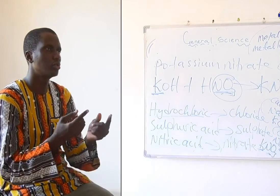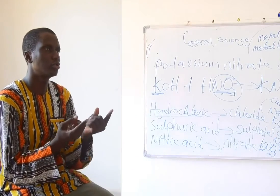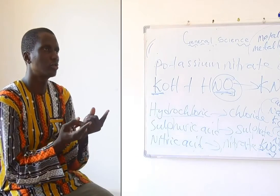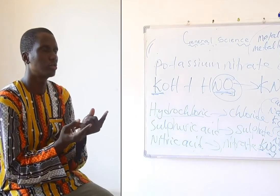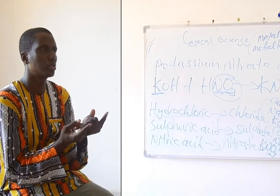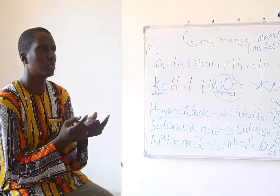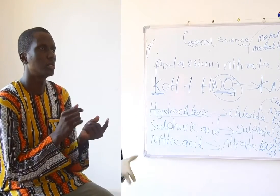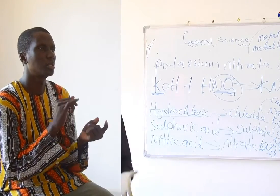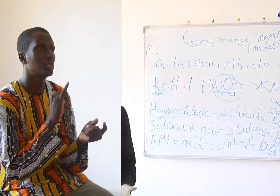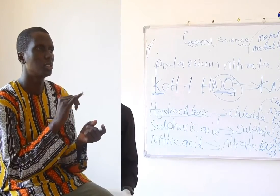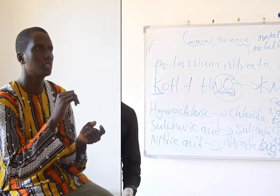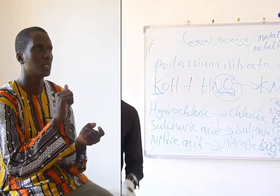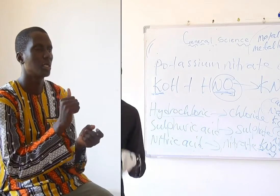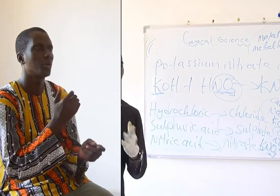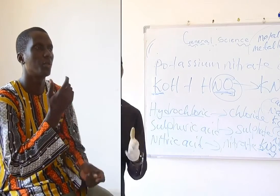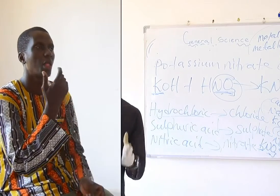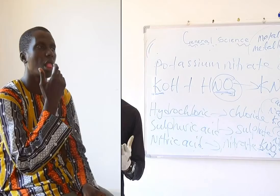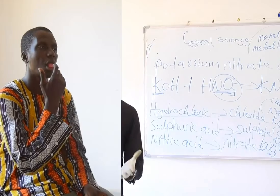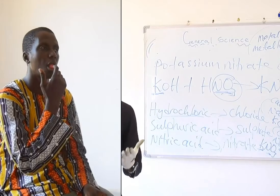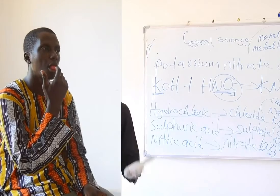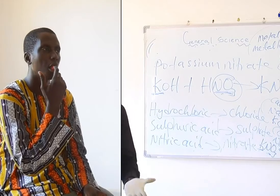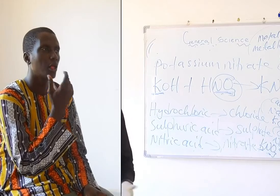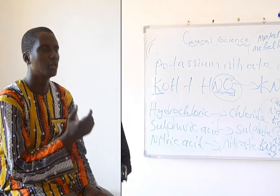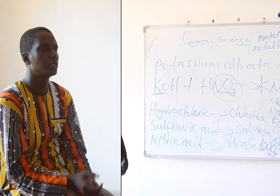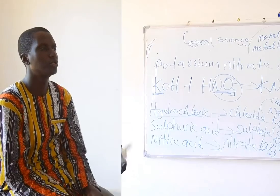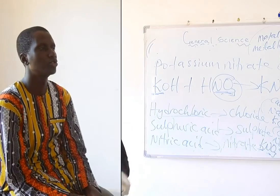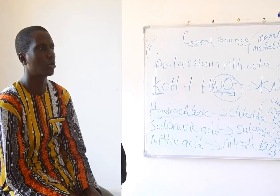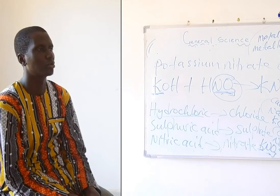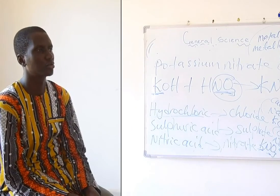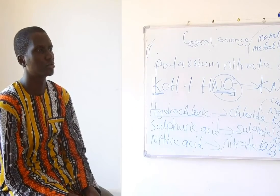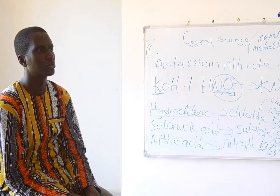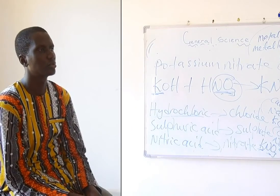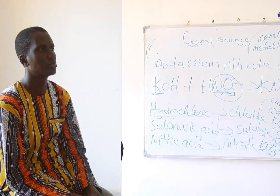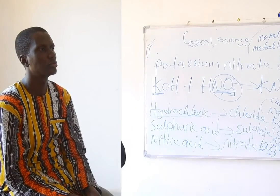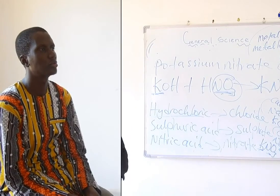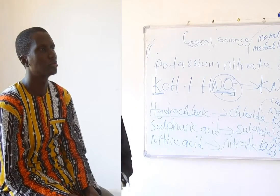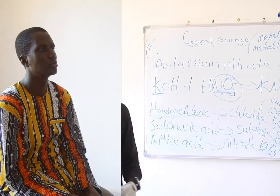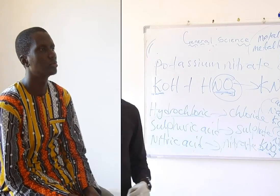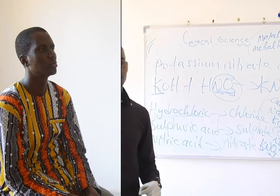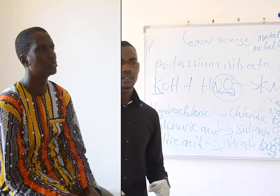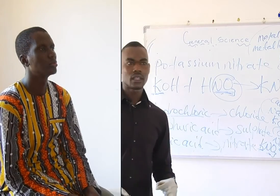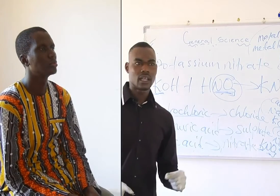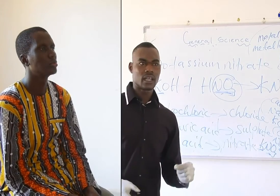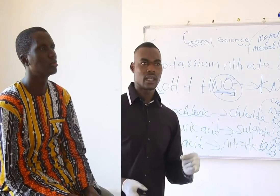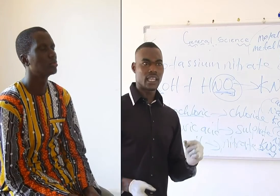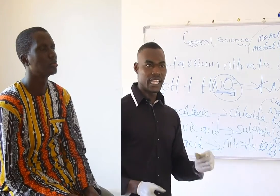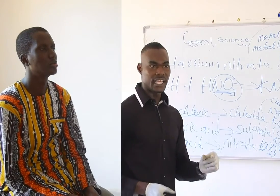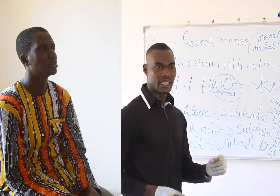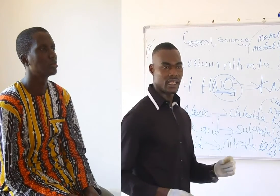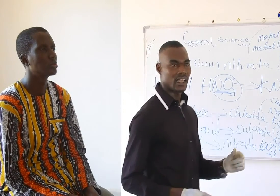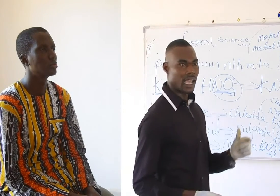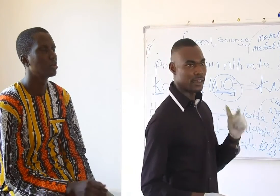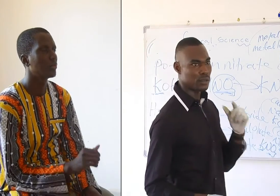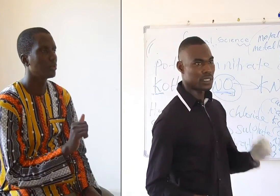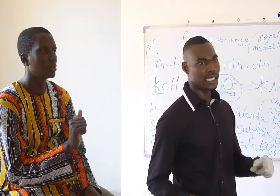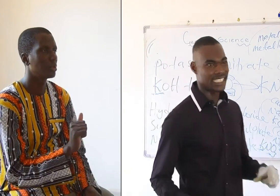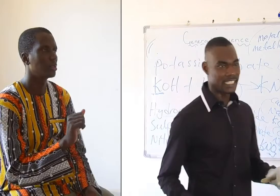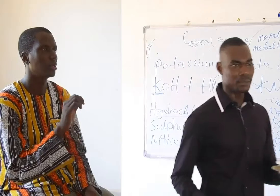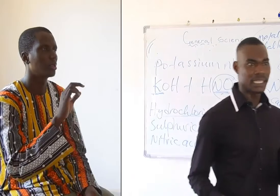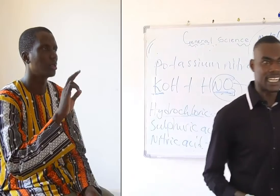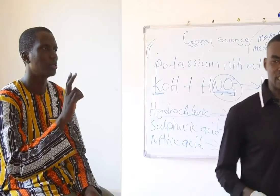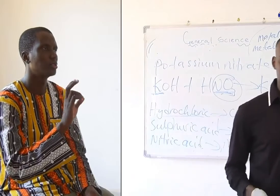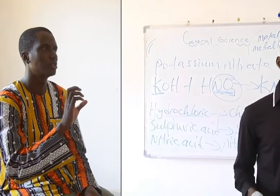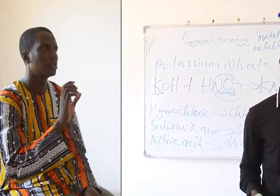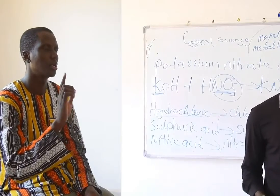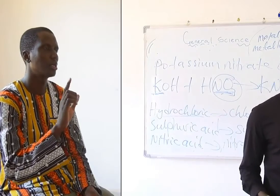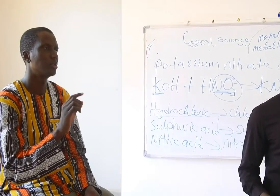of salts. Number one, which of the following substance is a salt? The options given are A, hydrochloric acid,